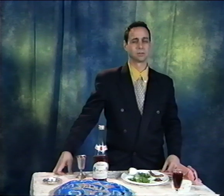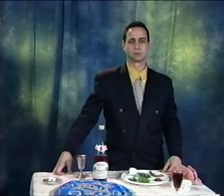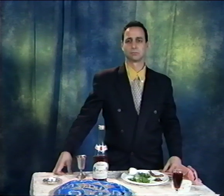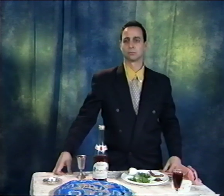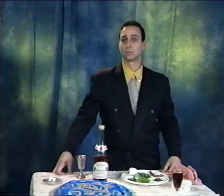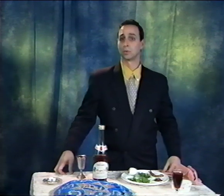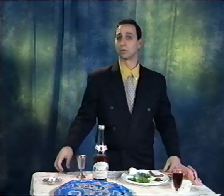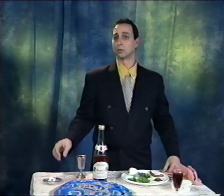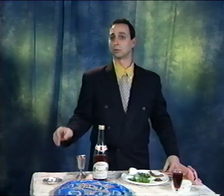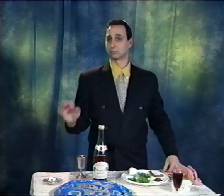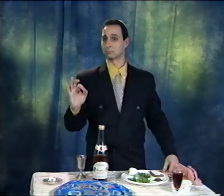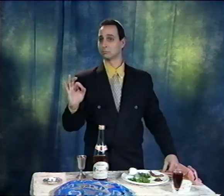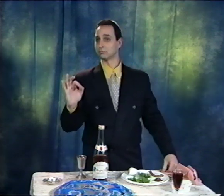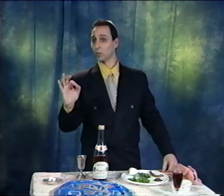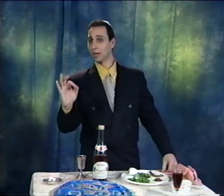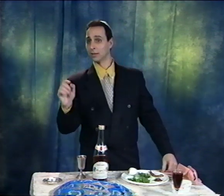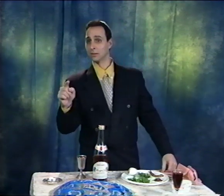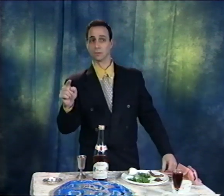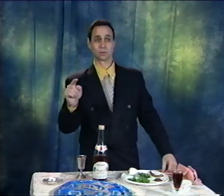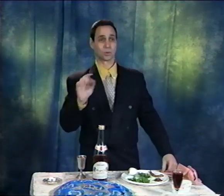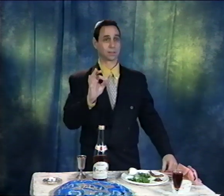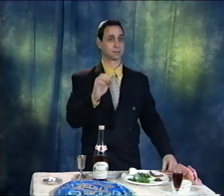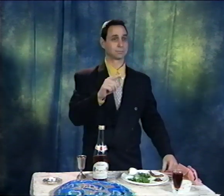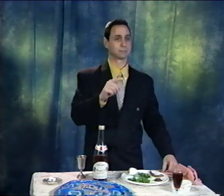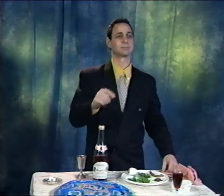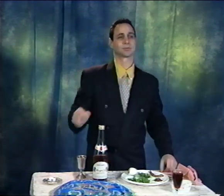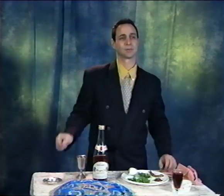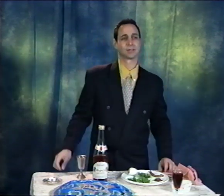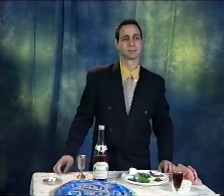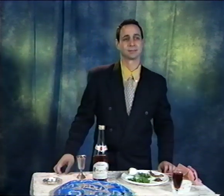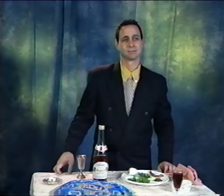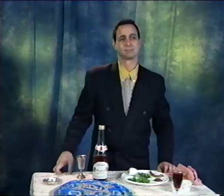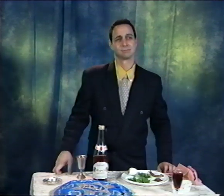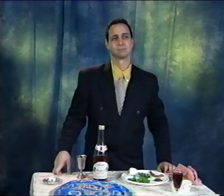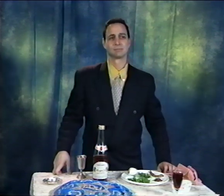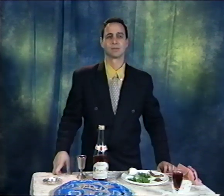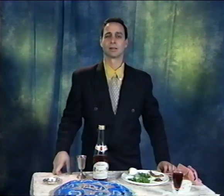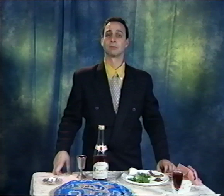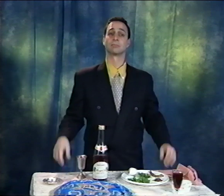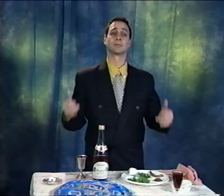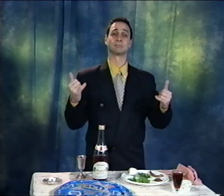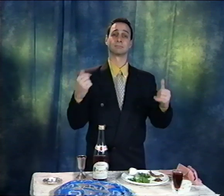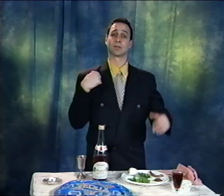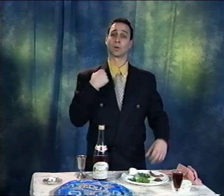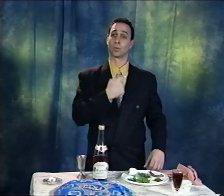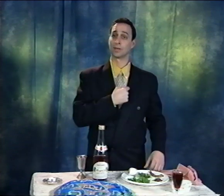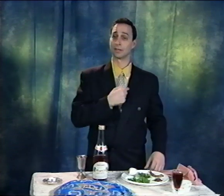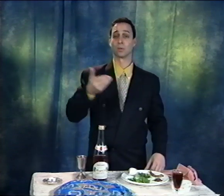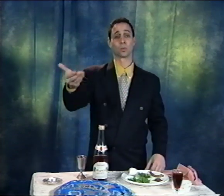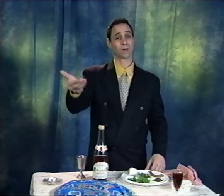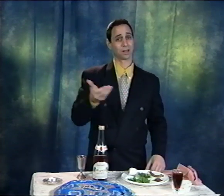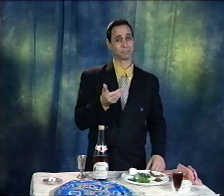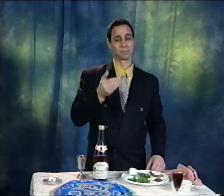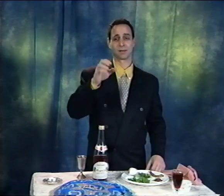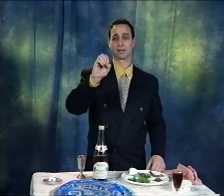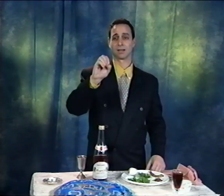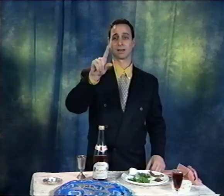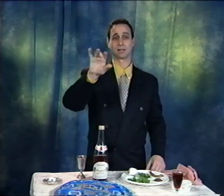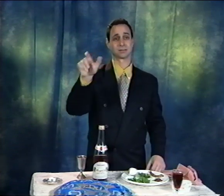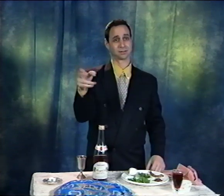Okay, good. Are you okay over there? You okay? Okay. Now, we